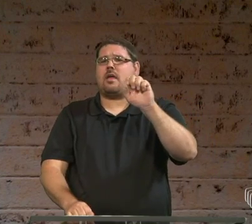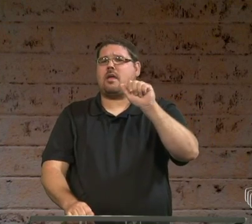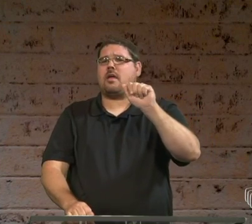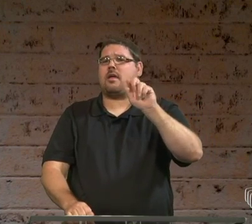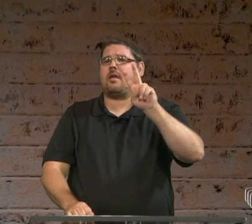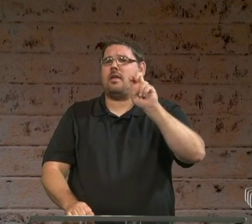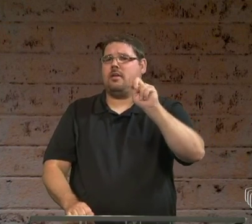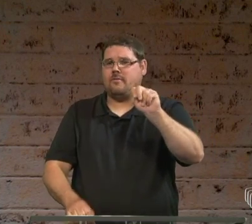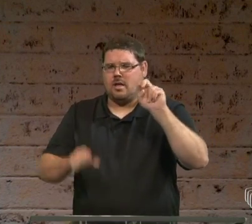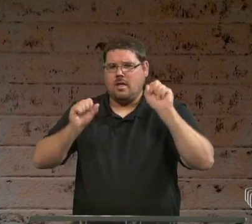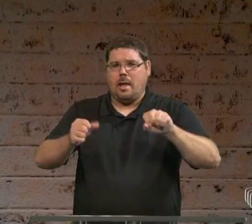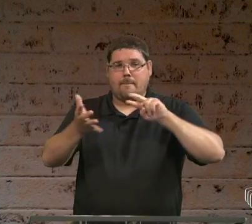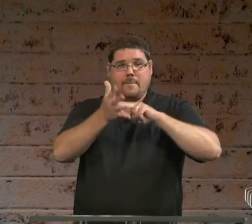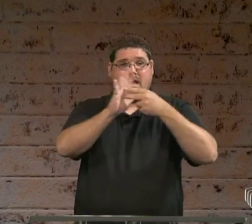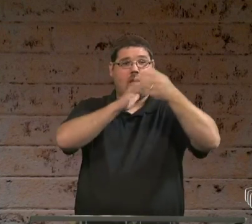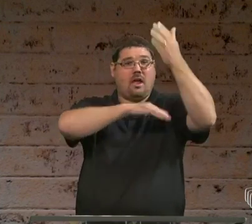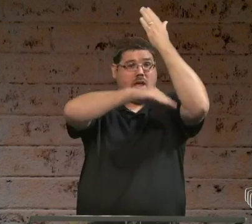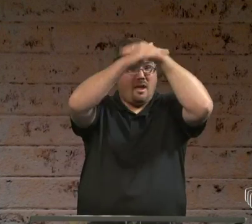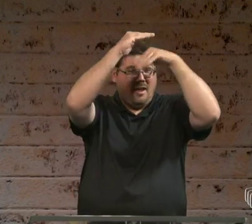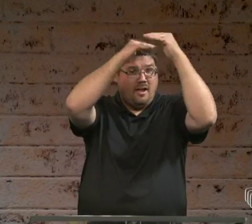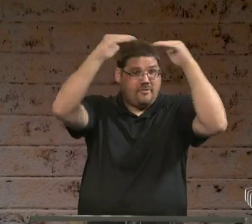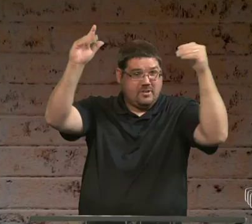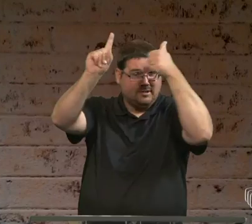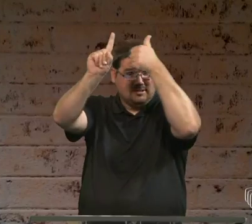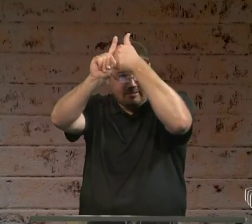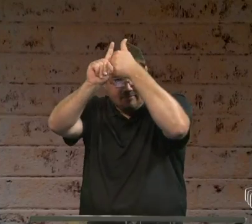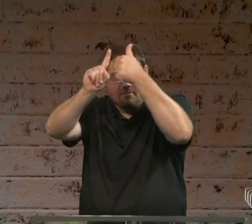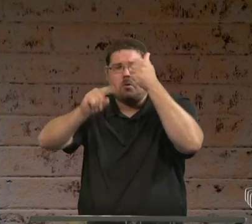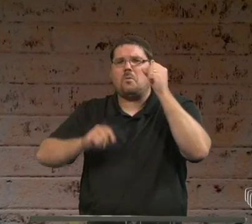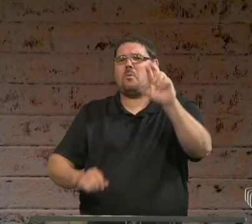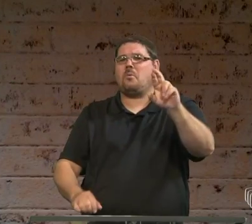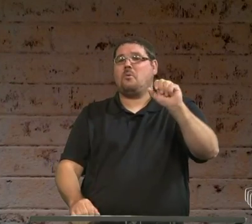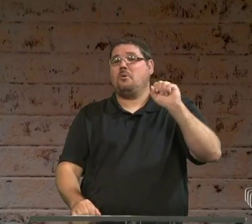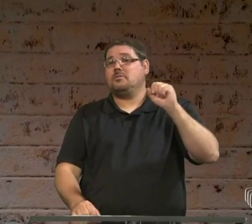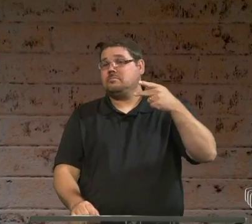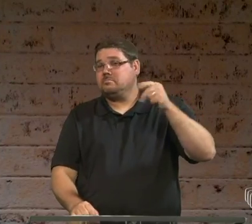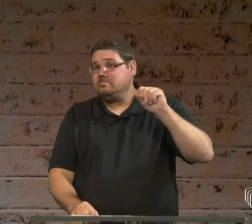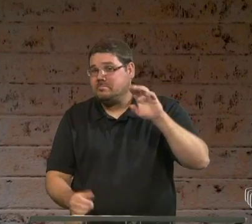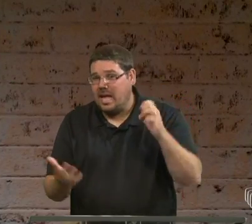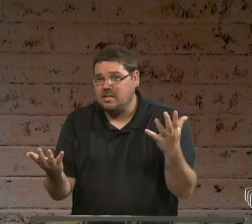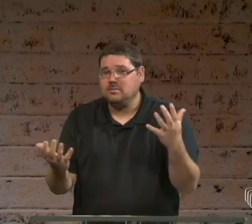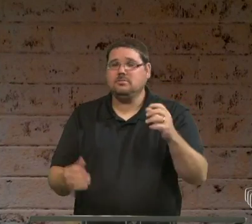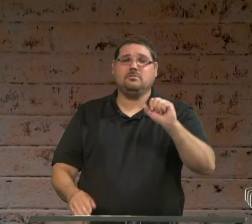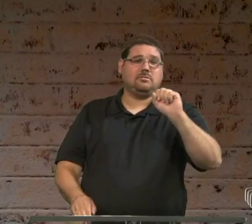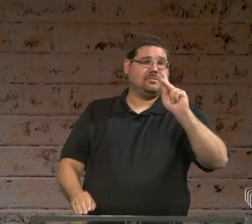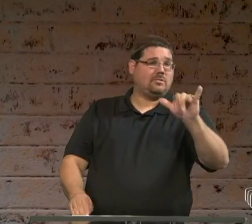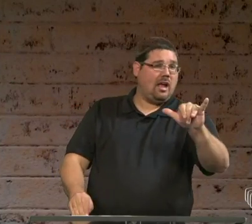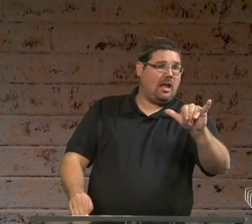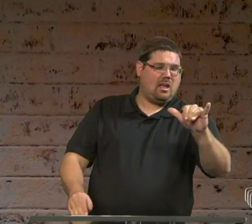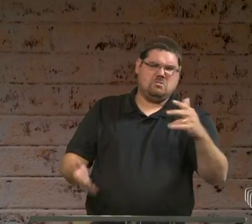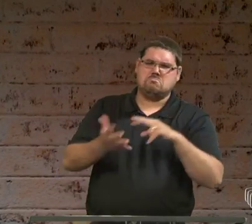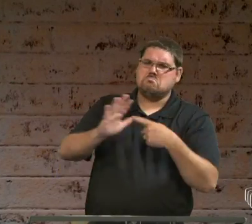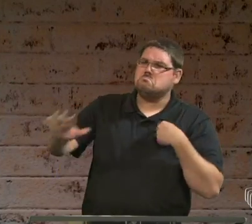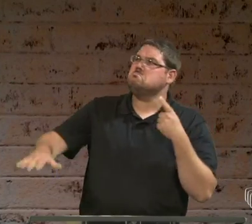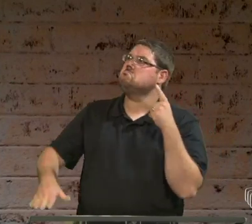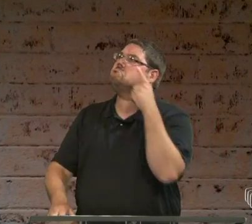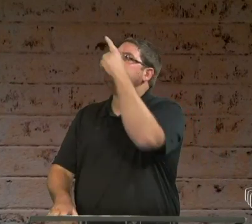Bible word, heaven, could have several meanings. It could be the place of heaven itself, or space, or the